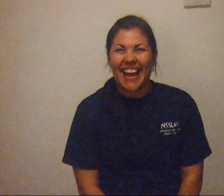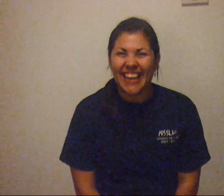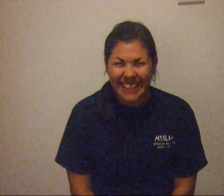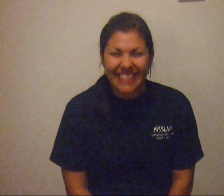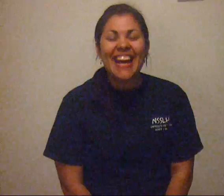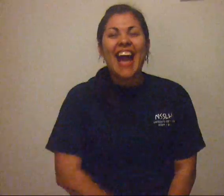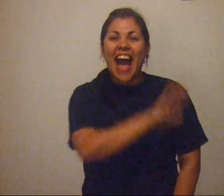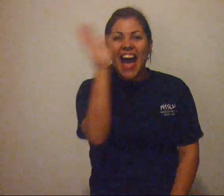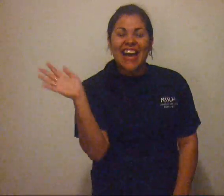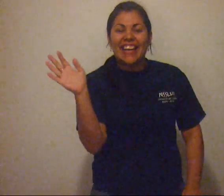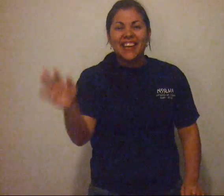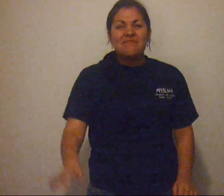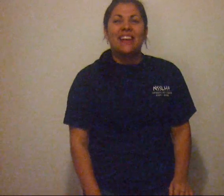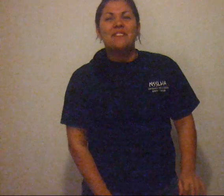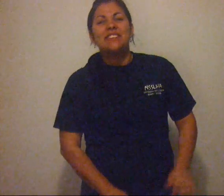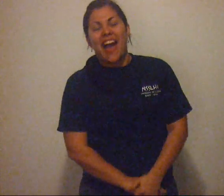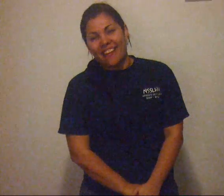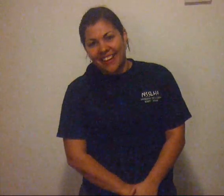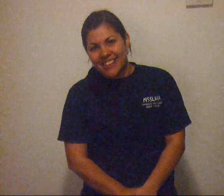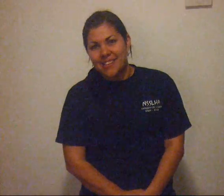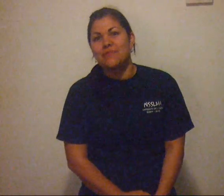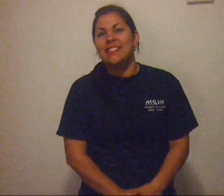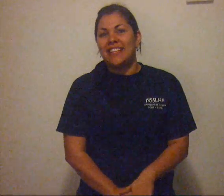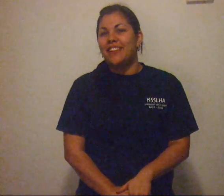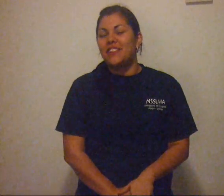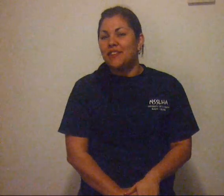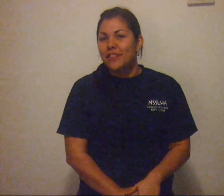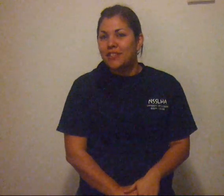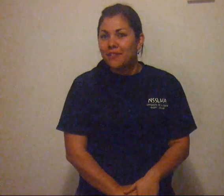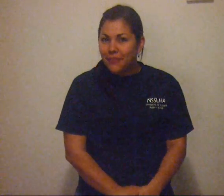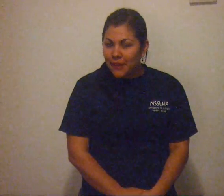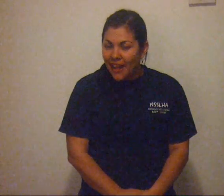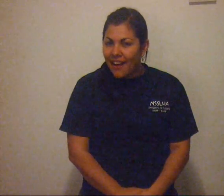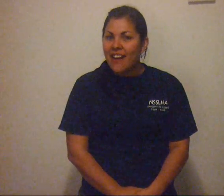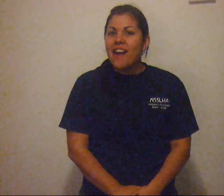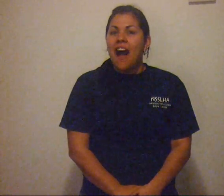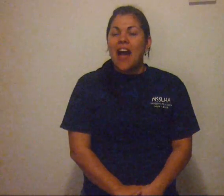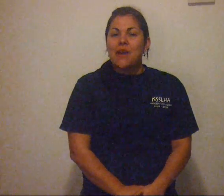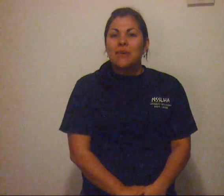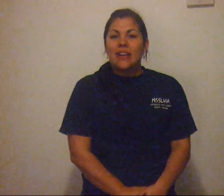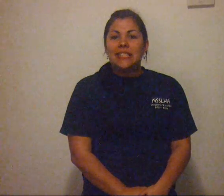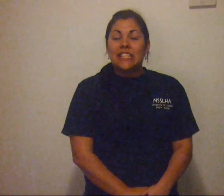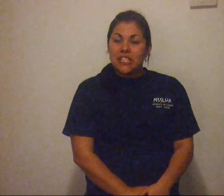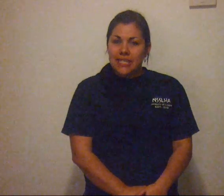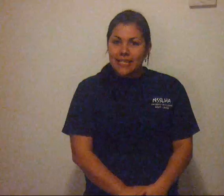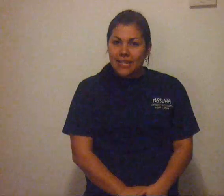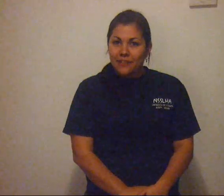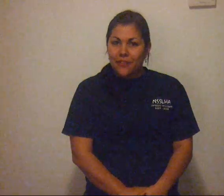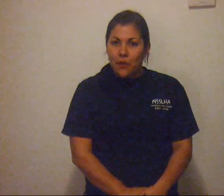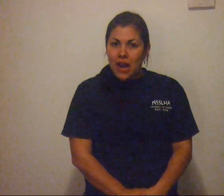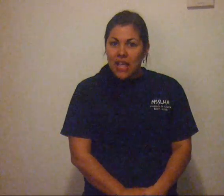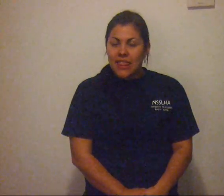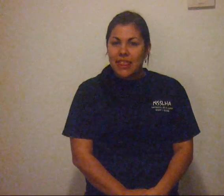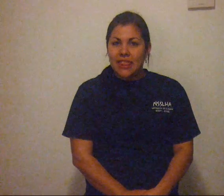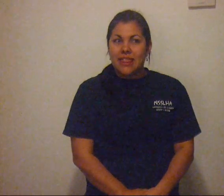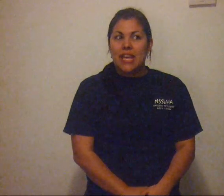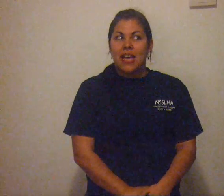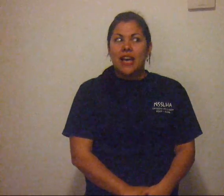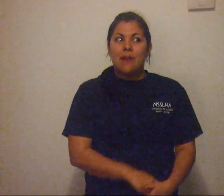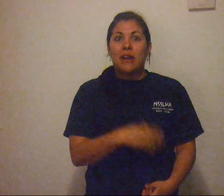Okay. Hi, my name is Alex. I'm a senior at the University of Florida. I'm a teaching assistant for the American